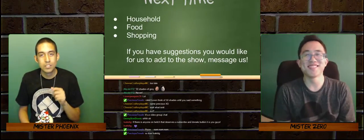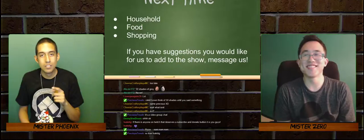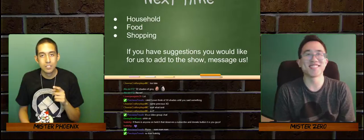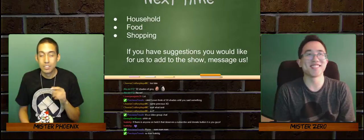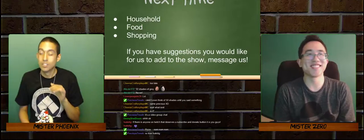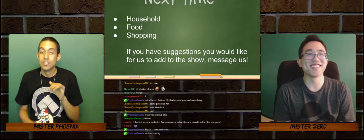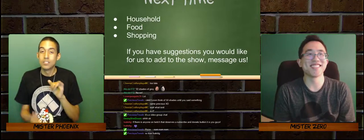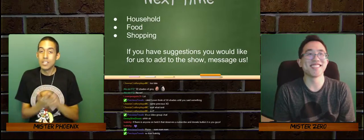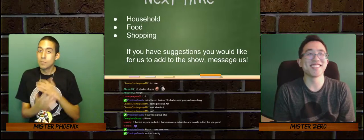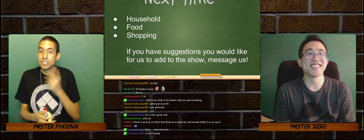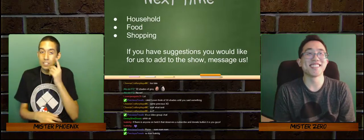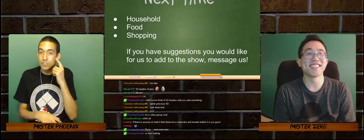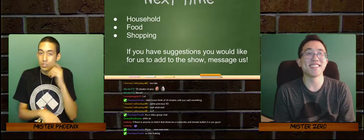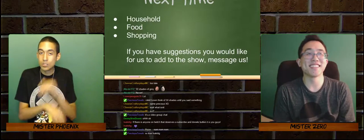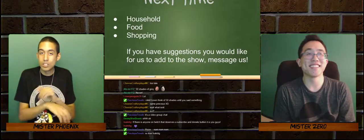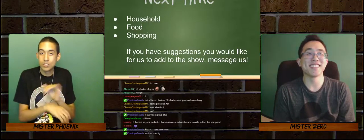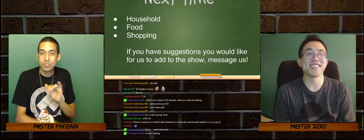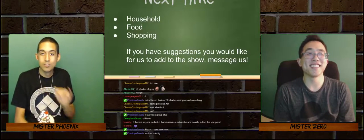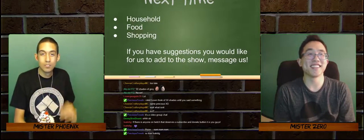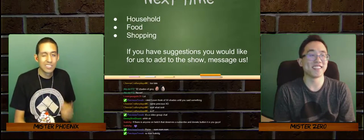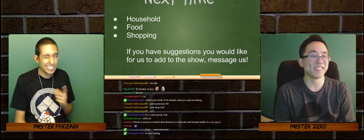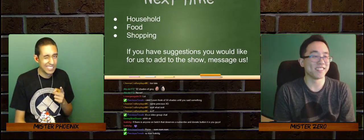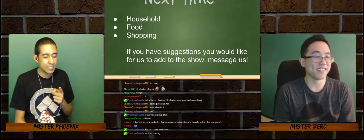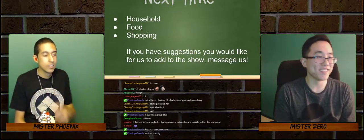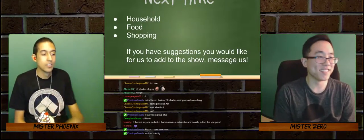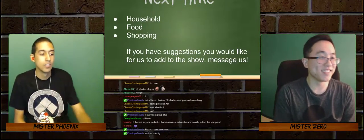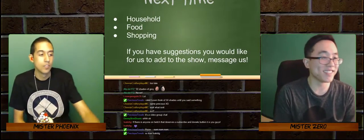Pista. That's my dinner for tonight too.